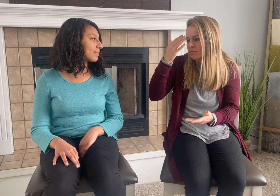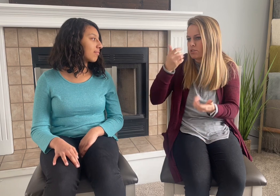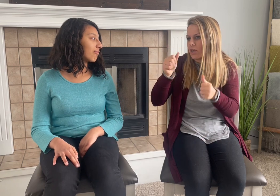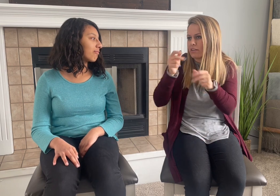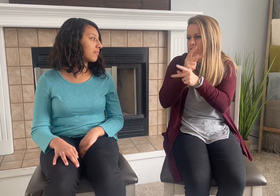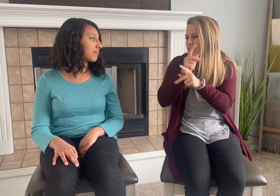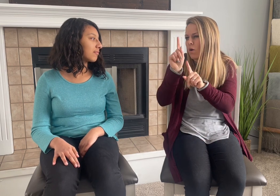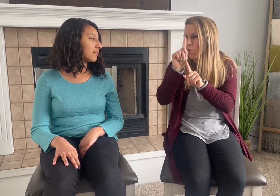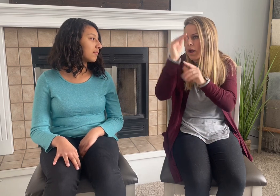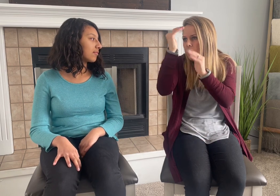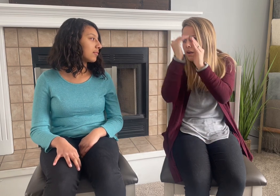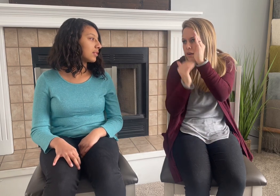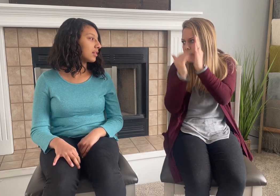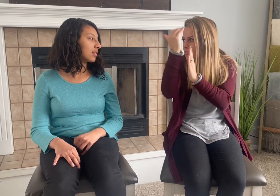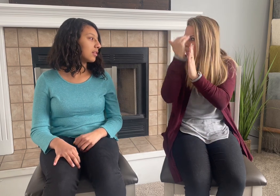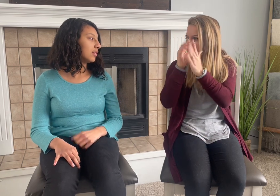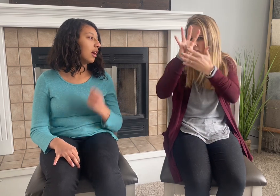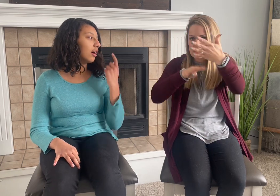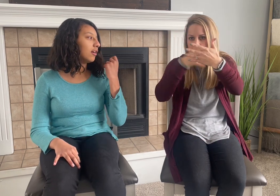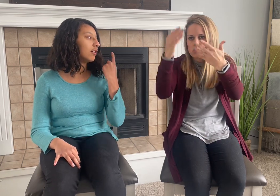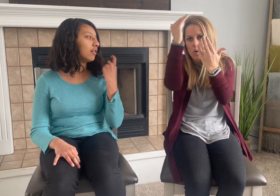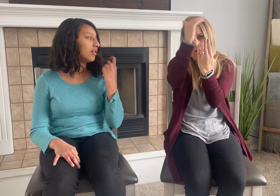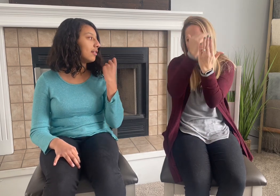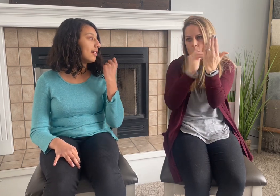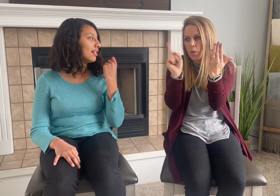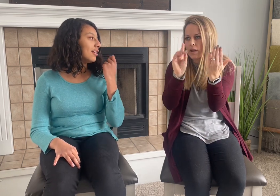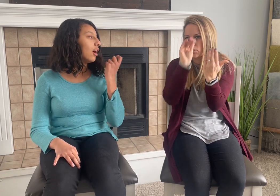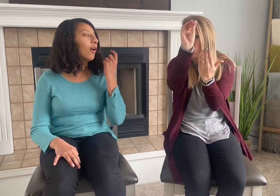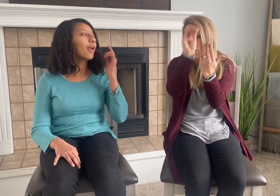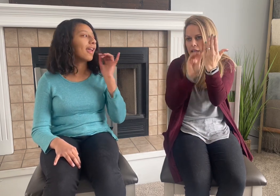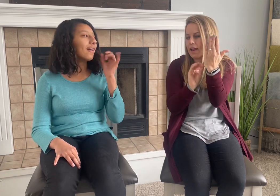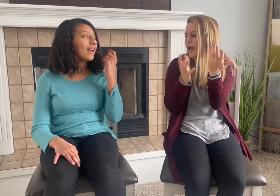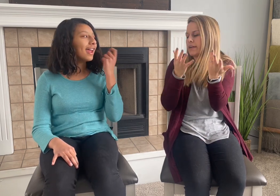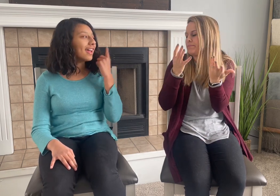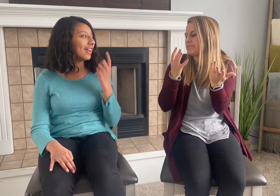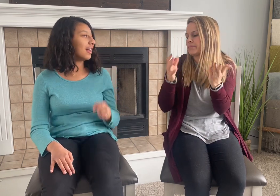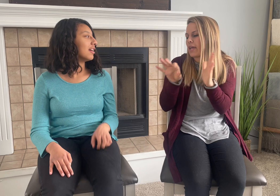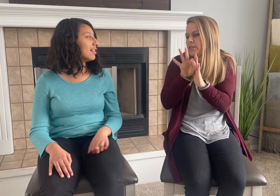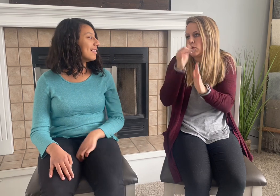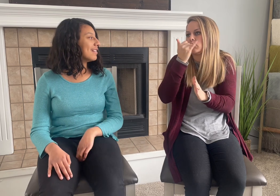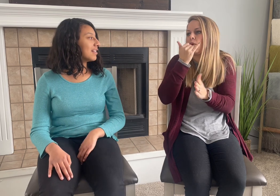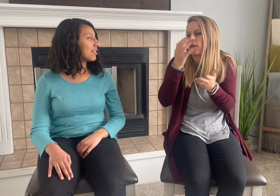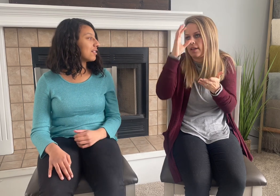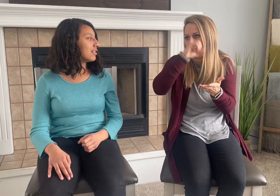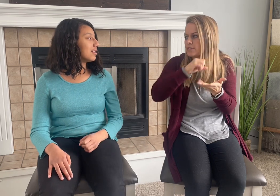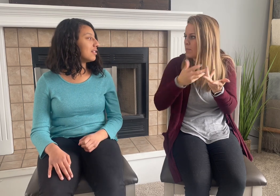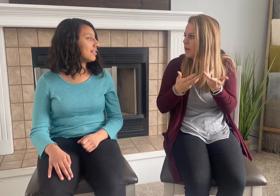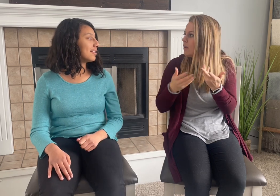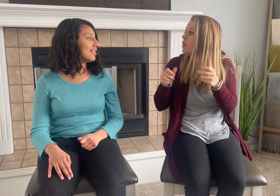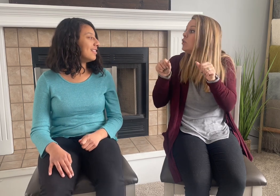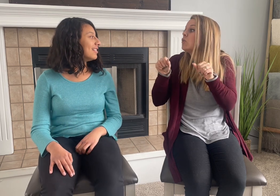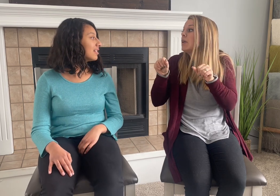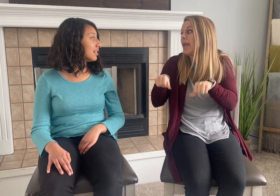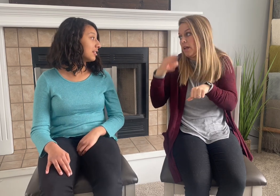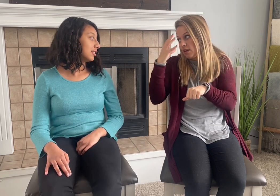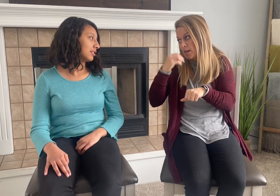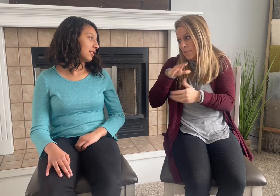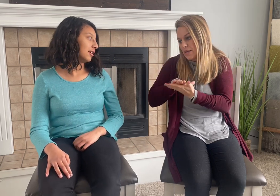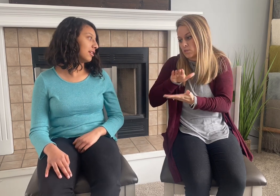was trying to figure out where in like the schedule, where to put it. And I, I chose wrong, I guess, but you can nap at